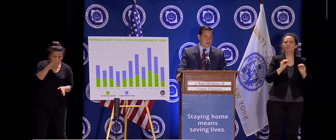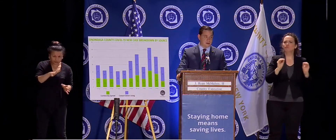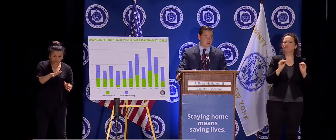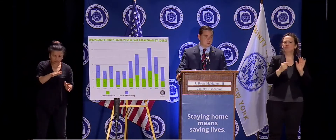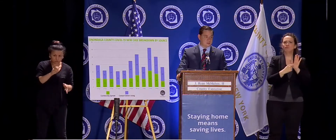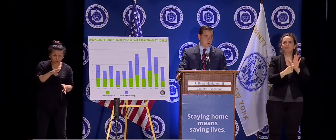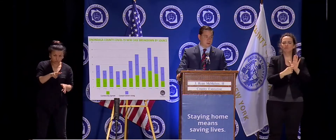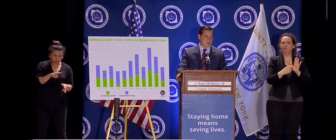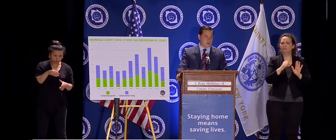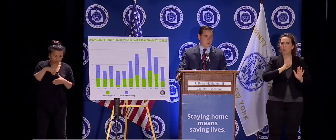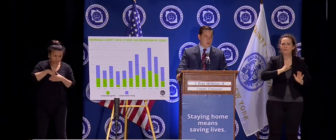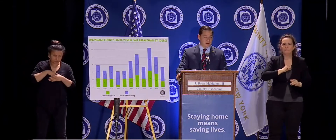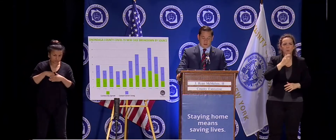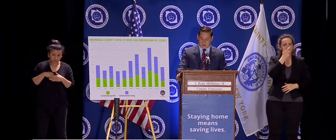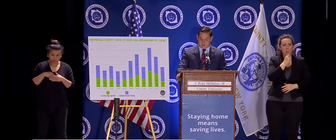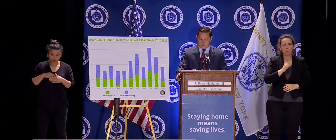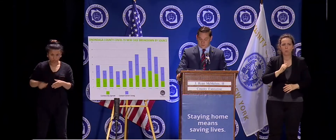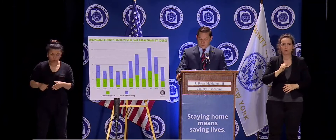over 2,000 at this point.